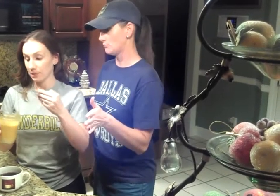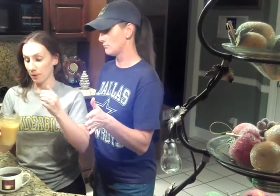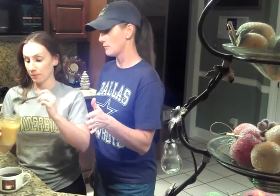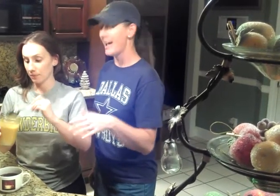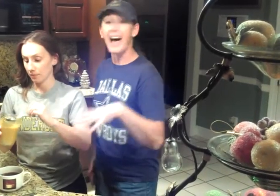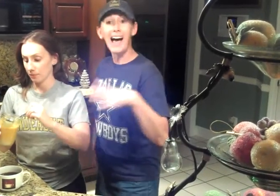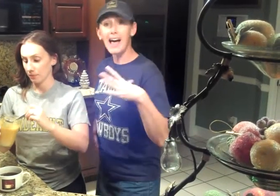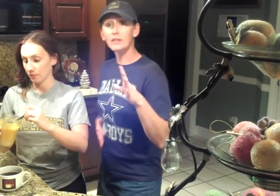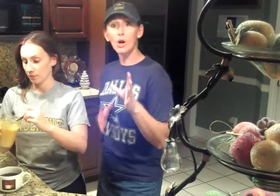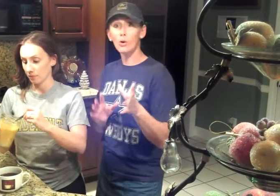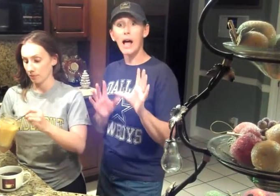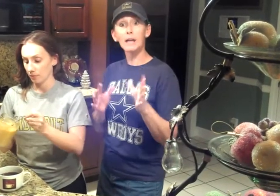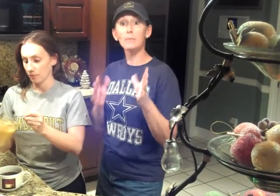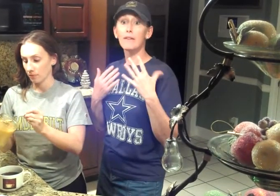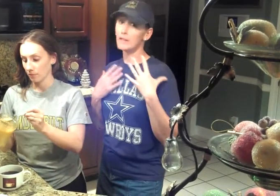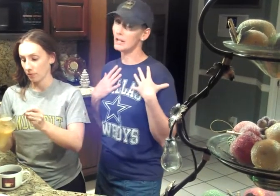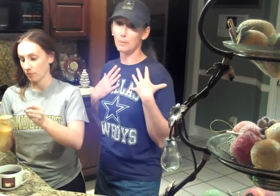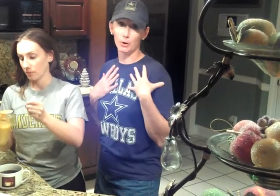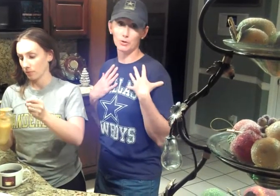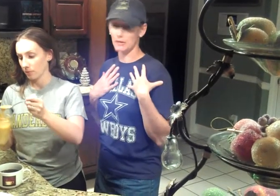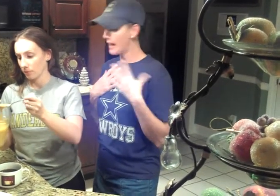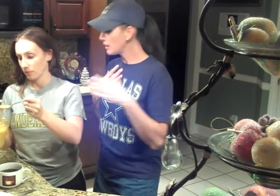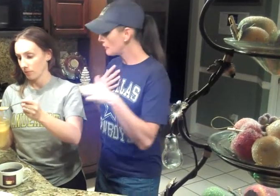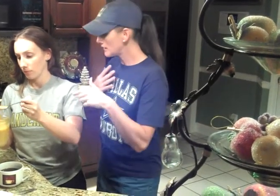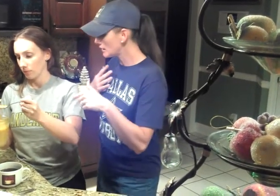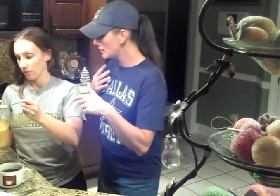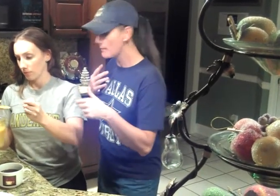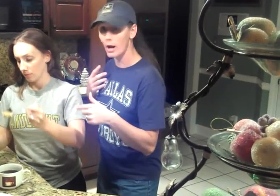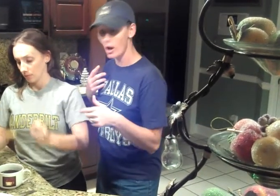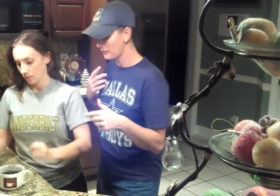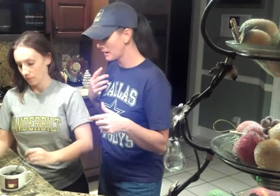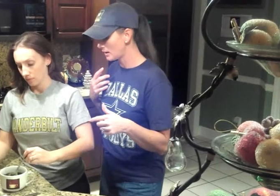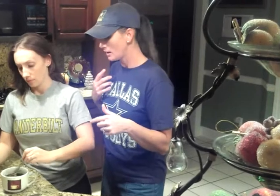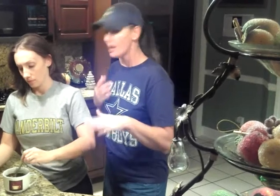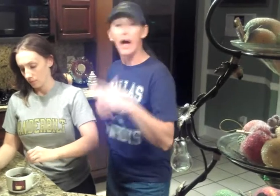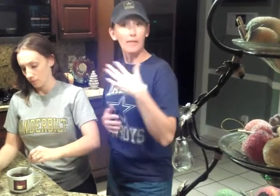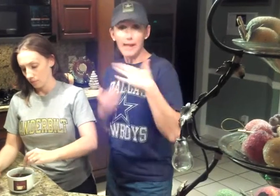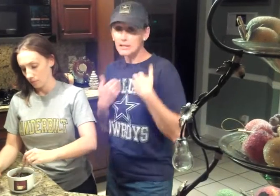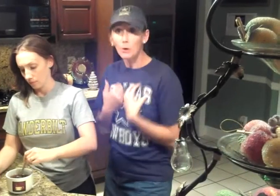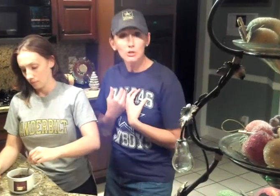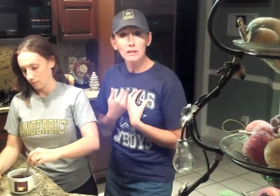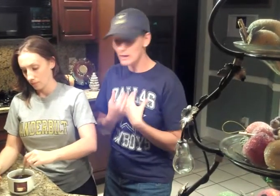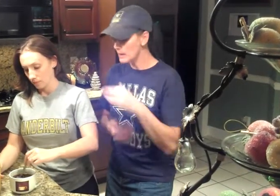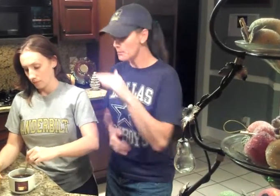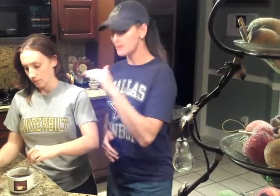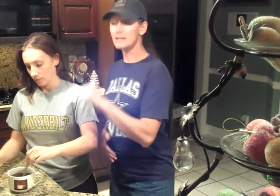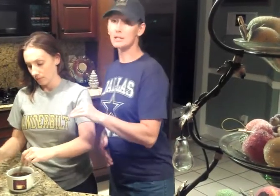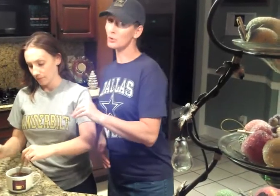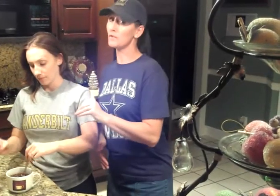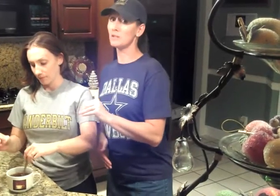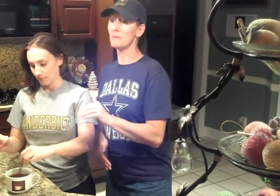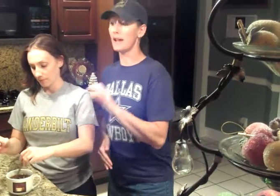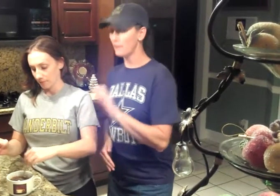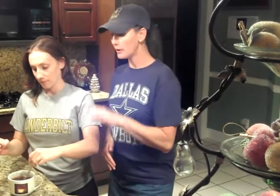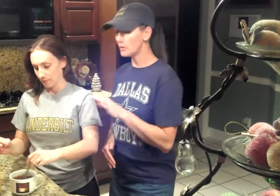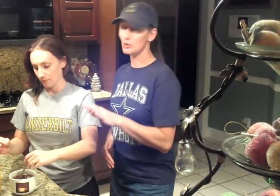a teaspoon. I am a vanilla person. I love vanilla in my coffee. That's personally me, but this has proven to be a very good